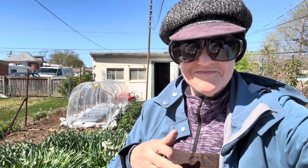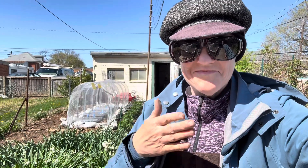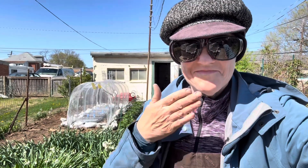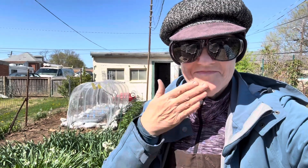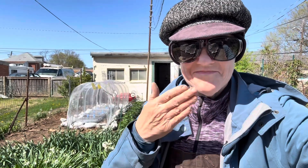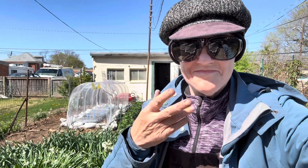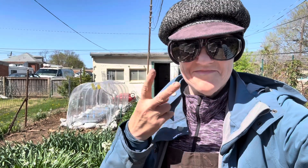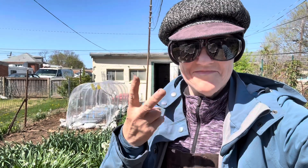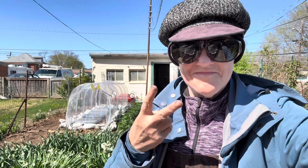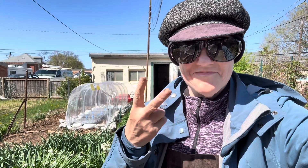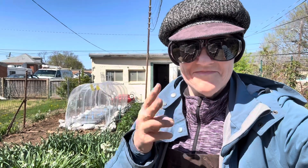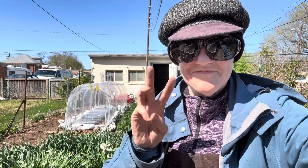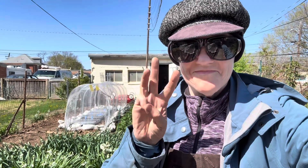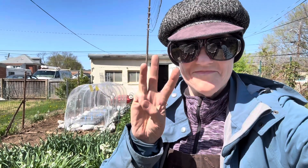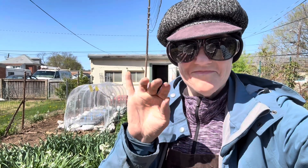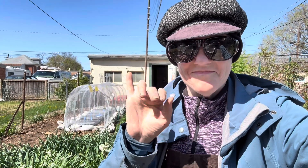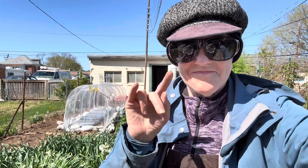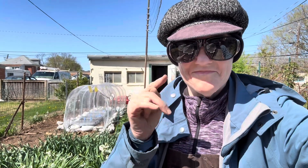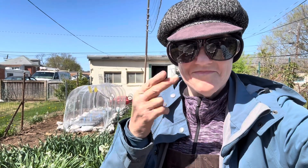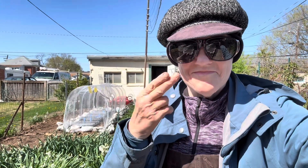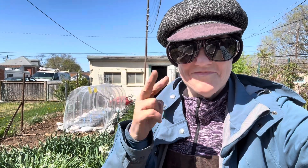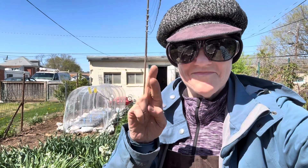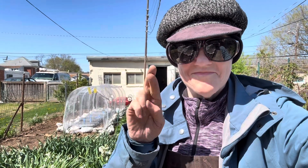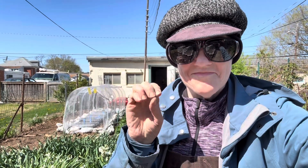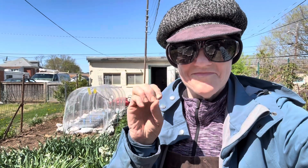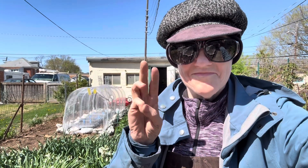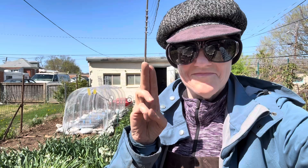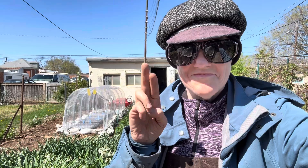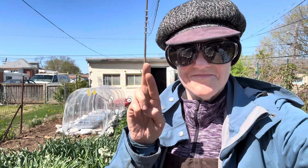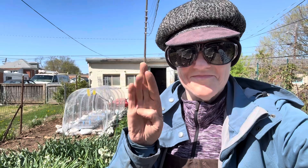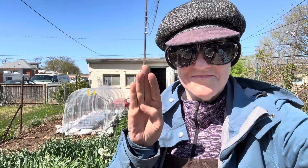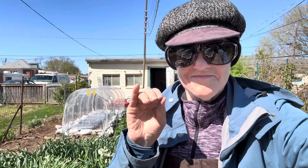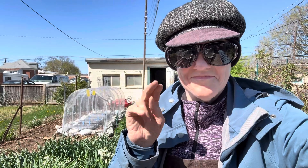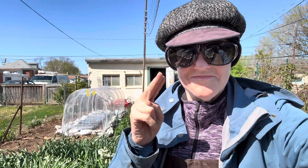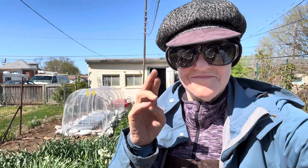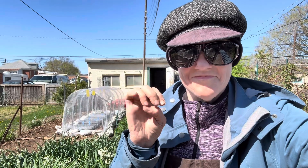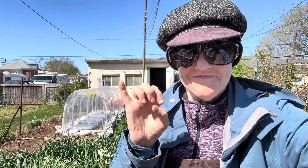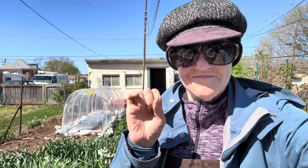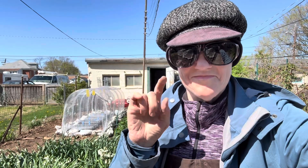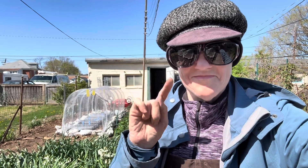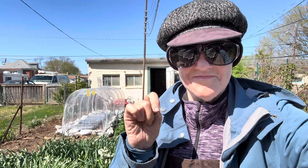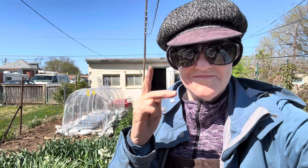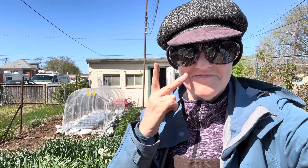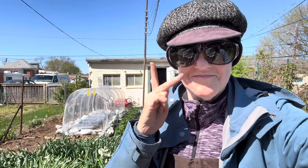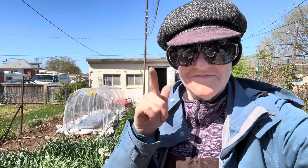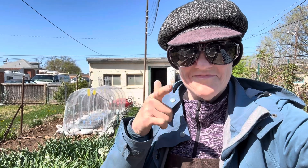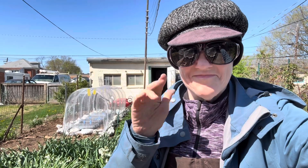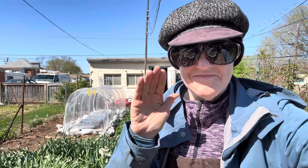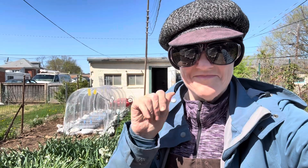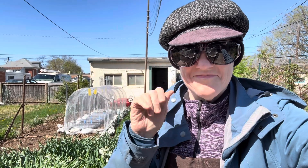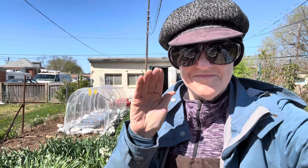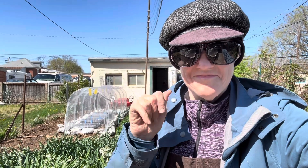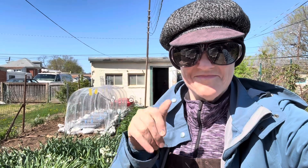See what happens. Thank you for visiting Withrow Urban Homestead. See you later. Bye-bye.